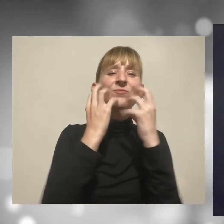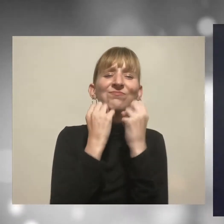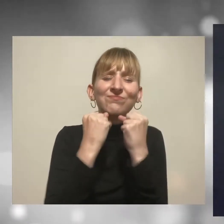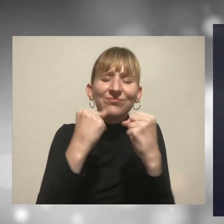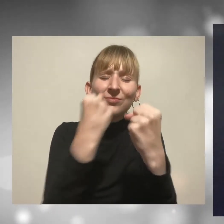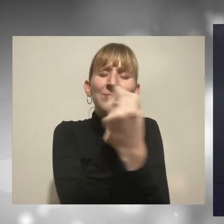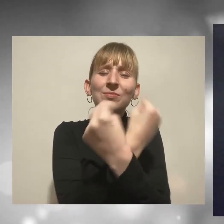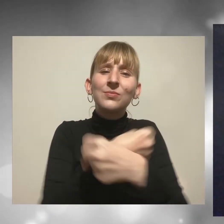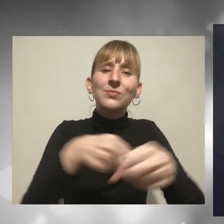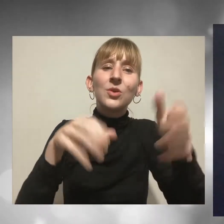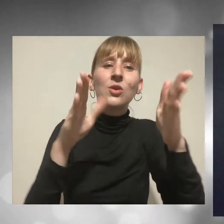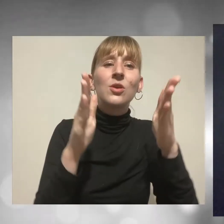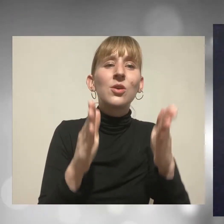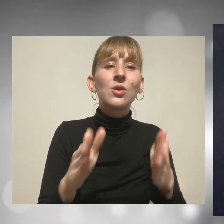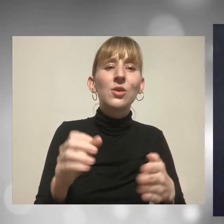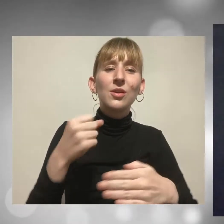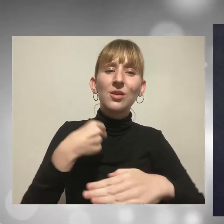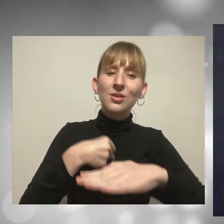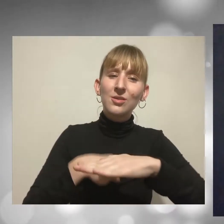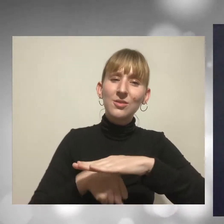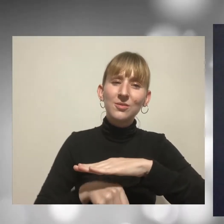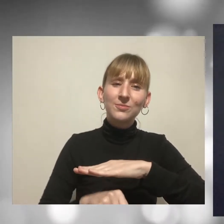Savior's birth.